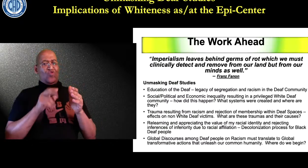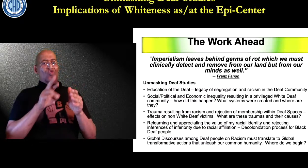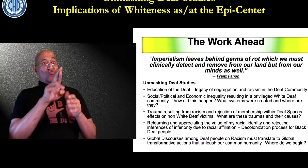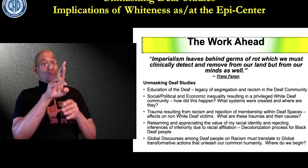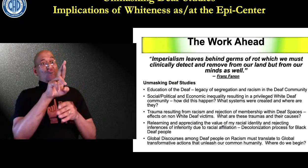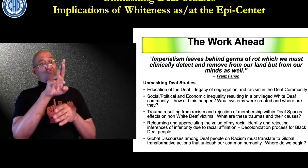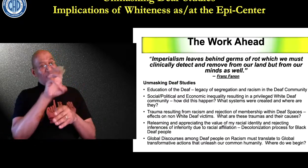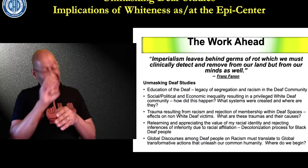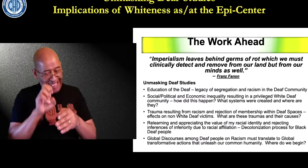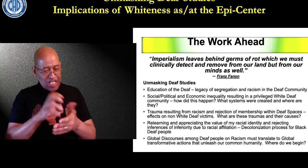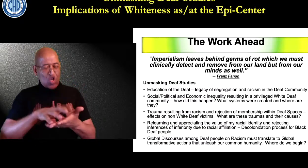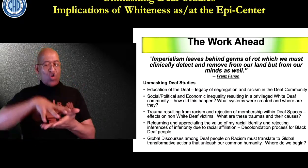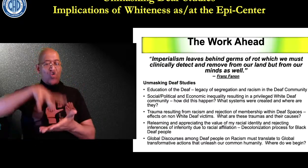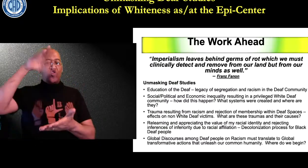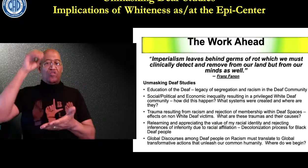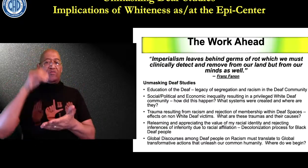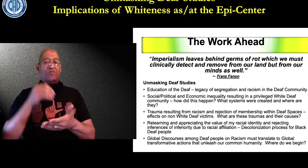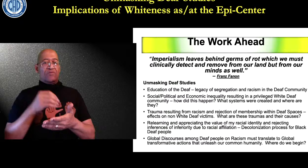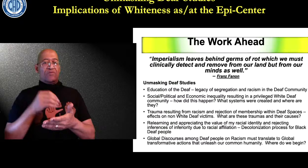Now, as far as a Black person,